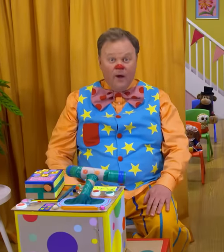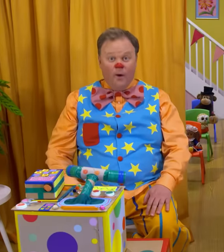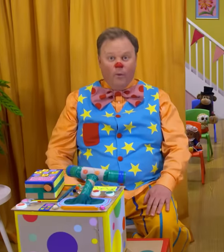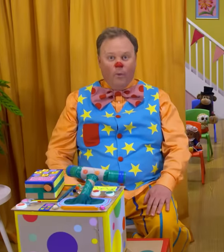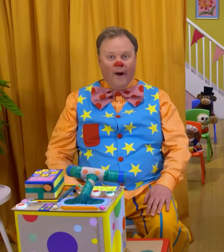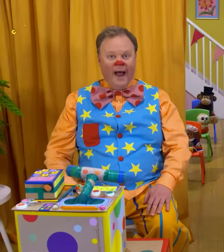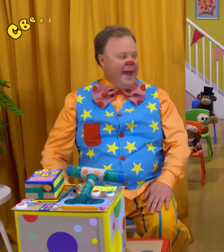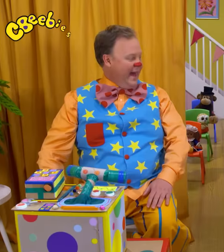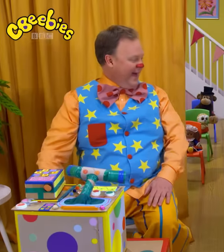Wow.